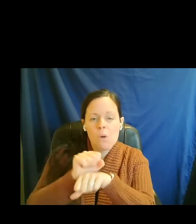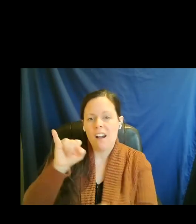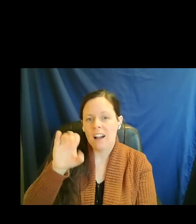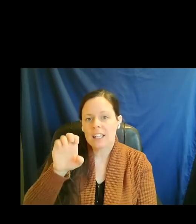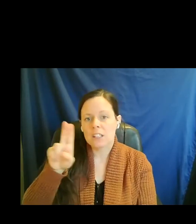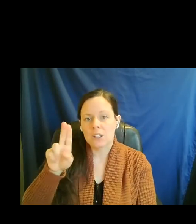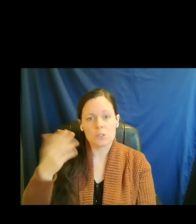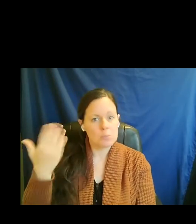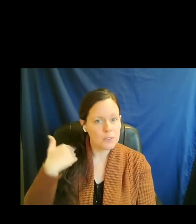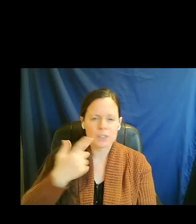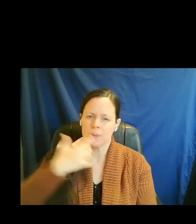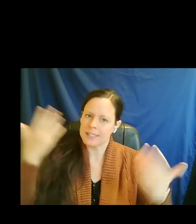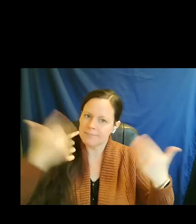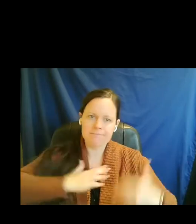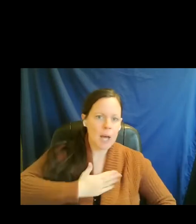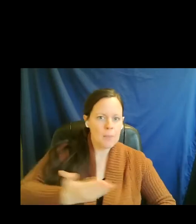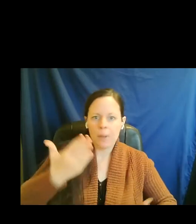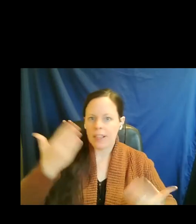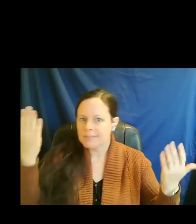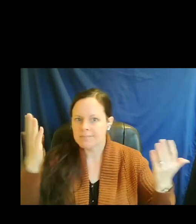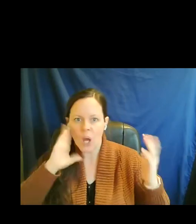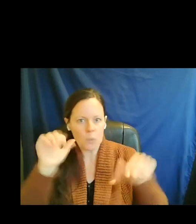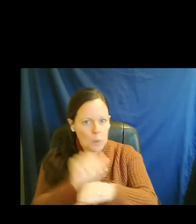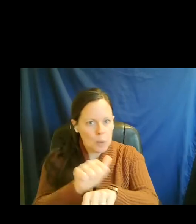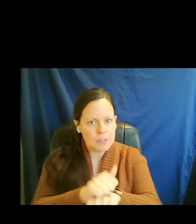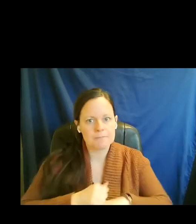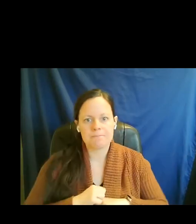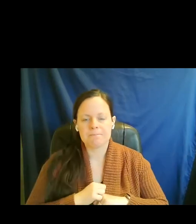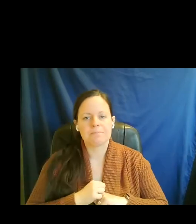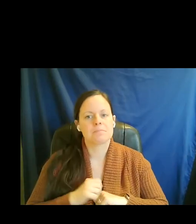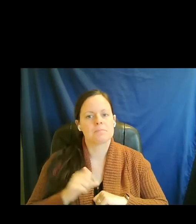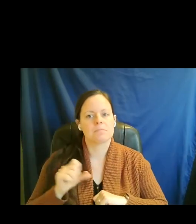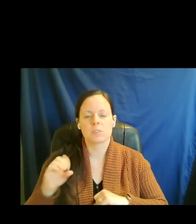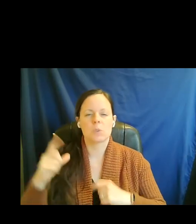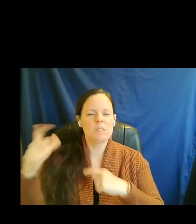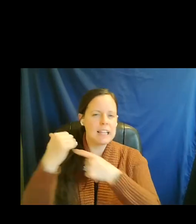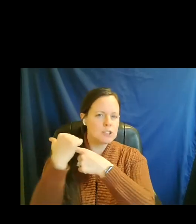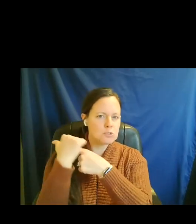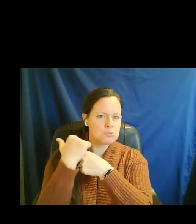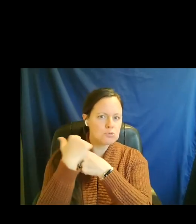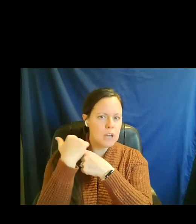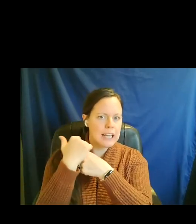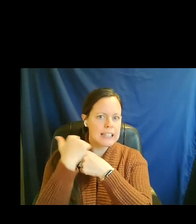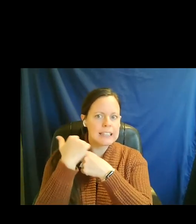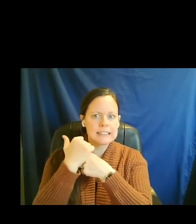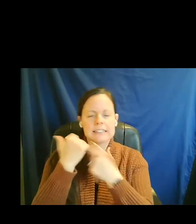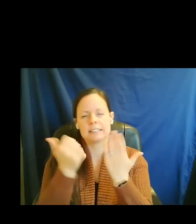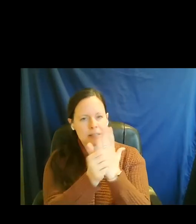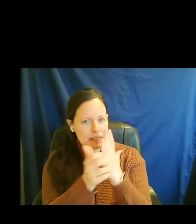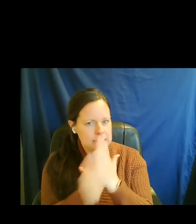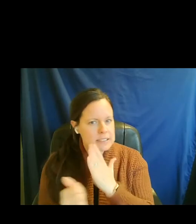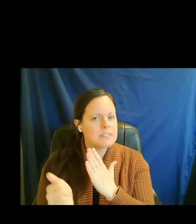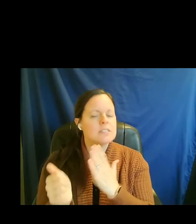I said, put me in. And I got some training and competency and have